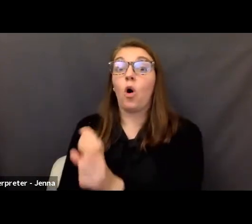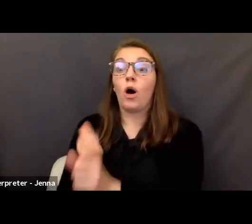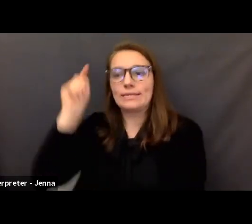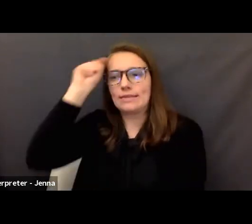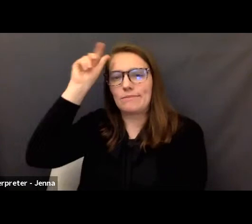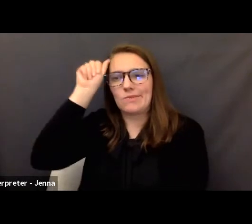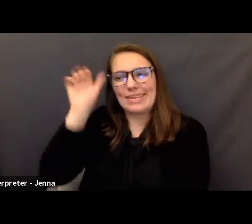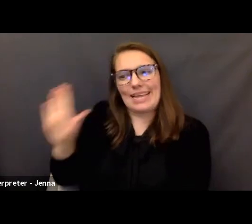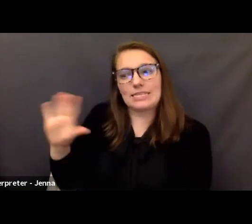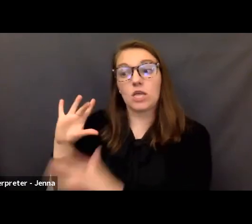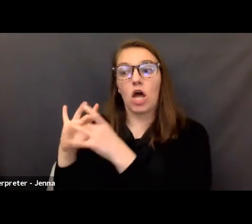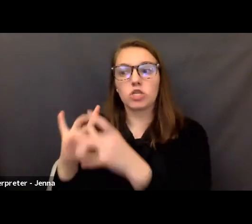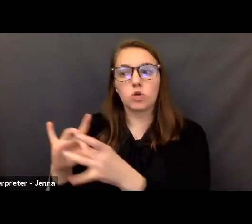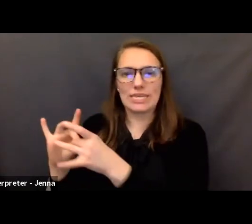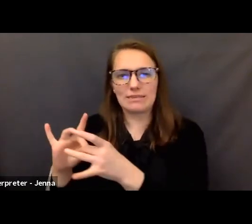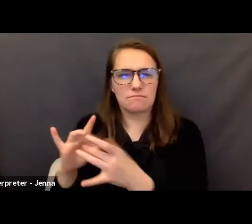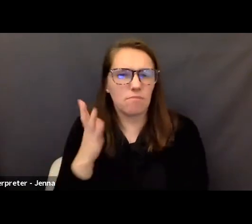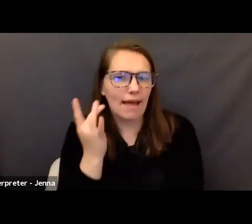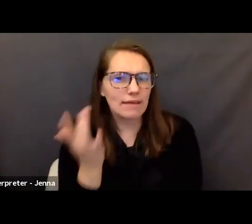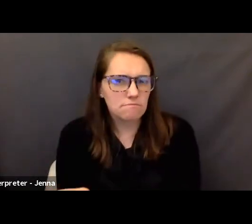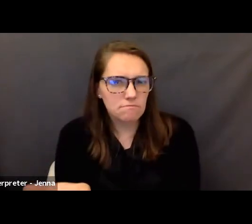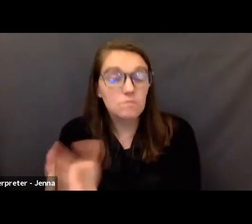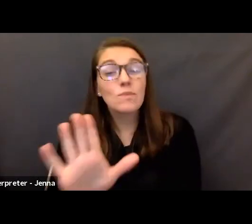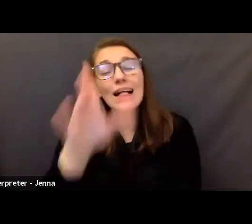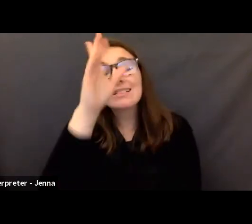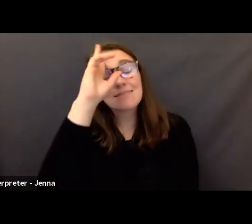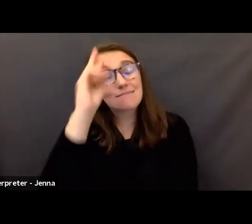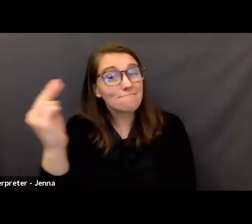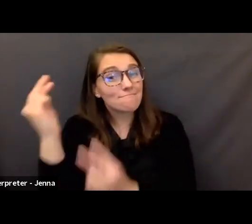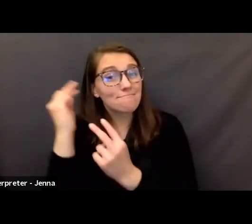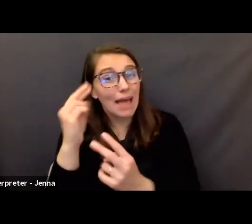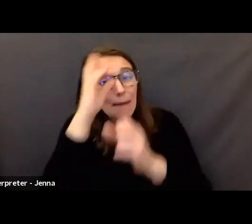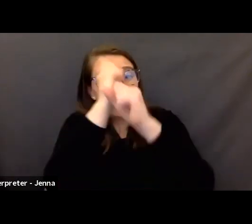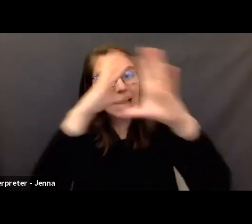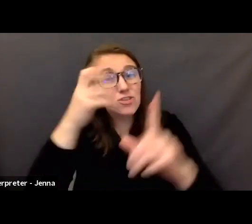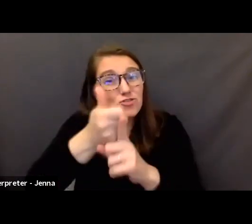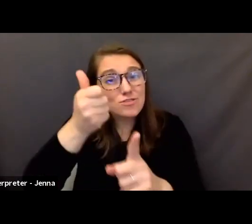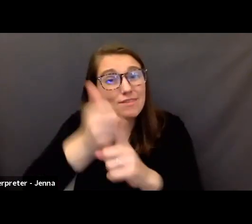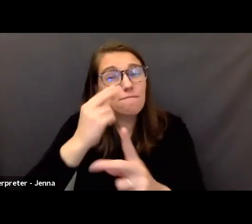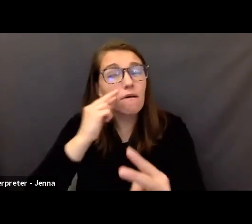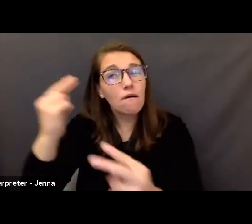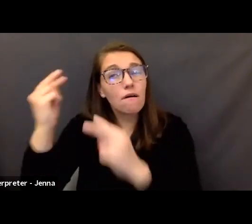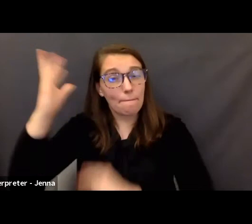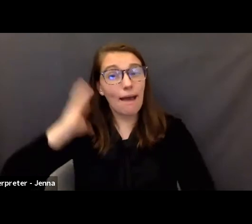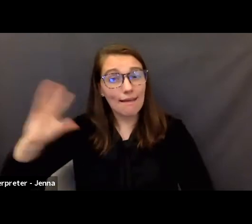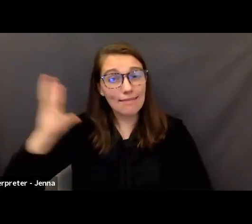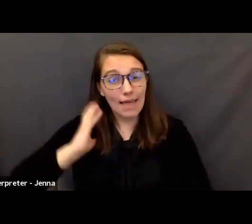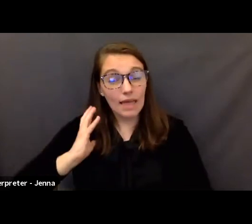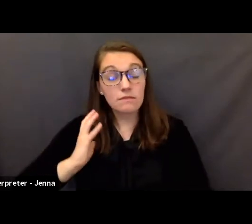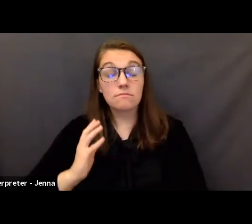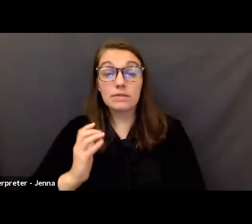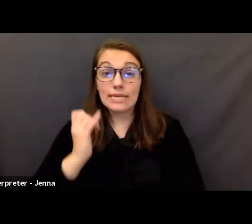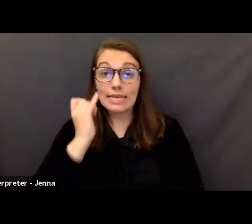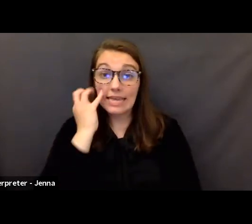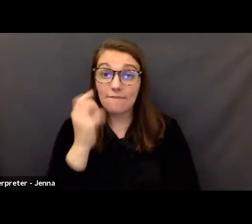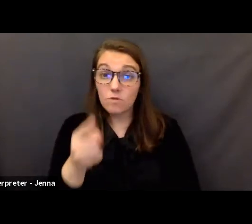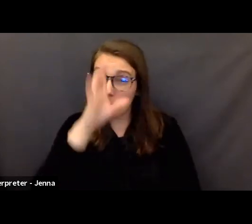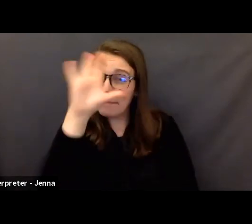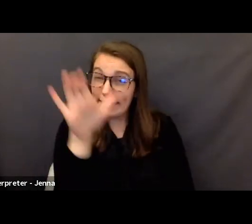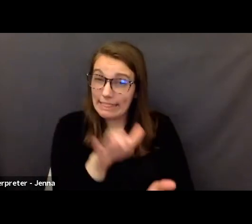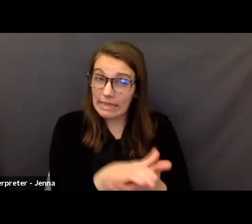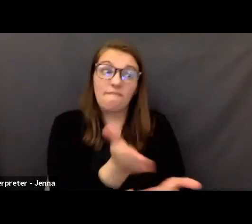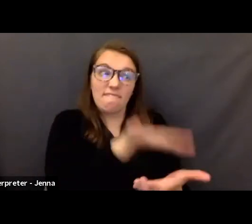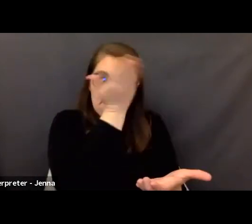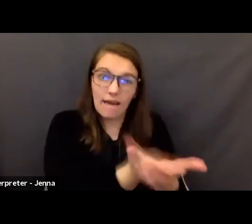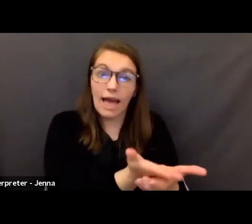Well, we can put ourselves in their shoes. If one presumes as fact John Mayer's 16th century take on